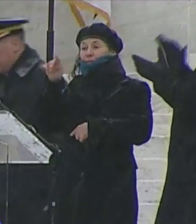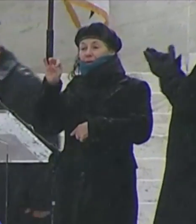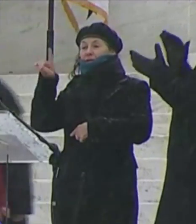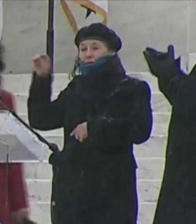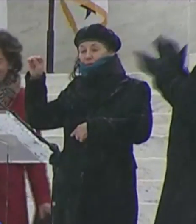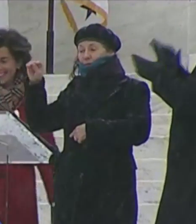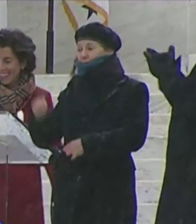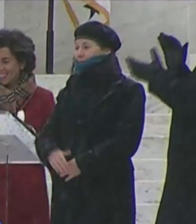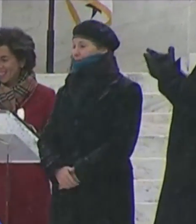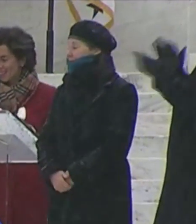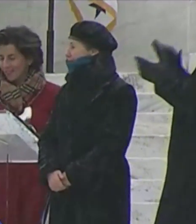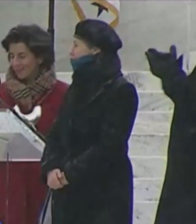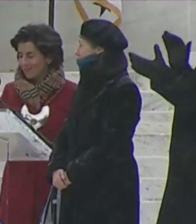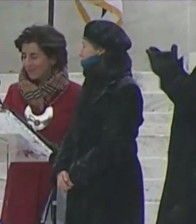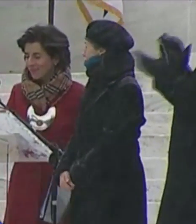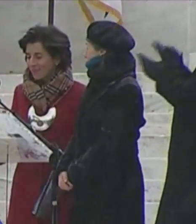Congratulations.